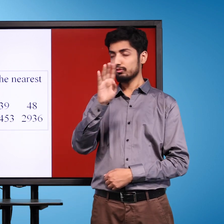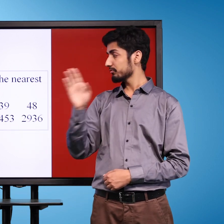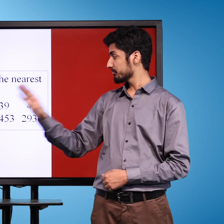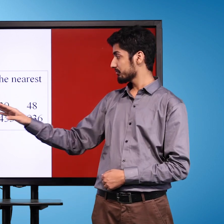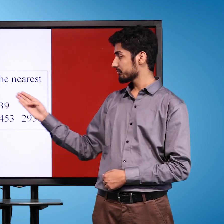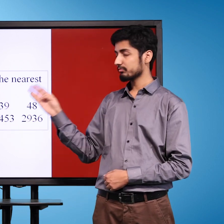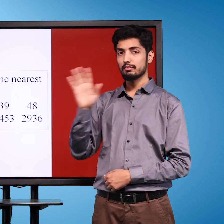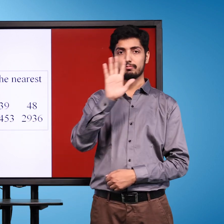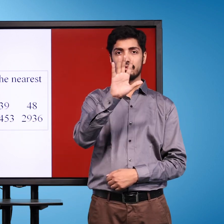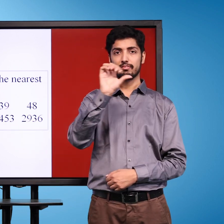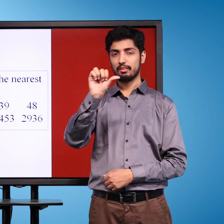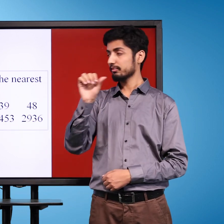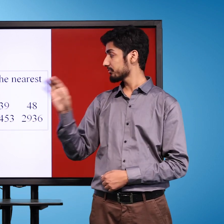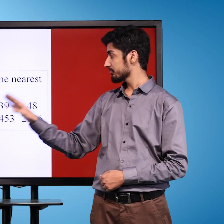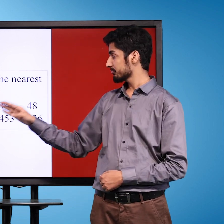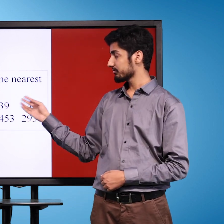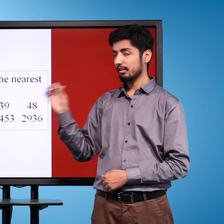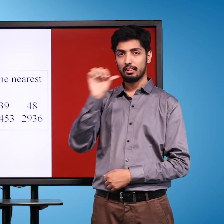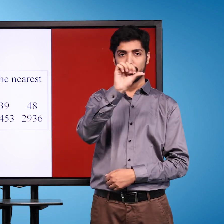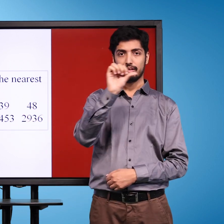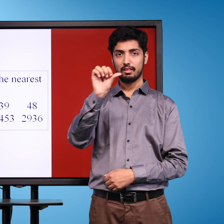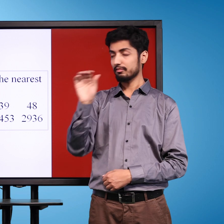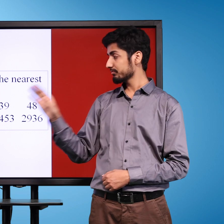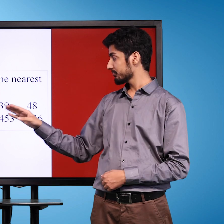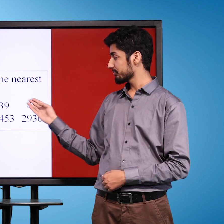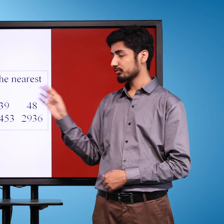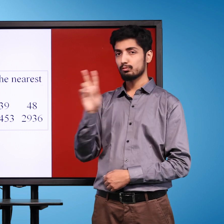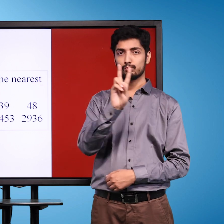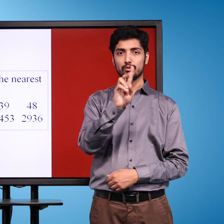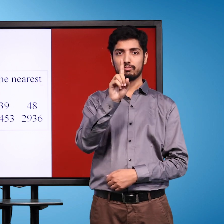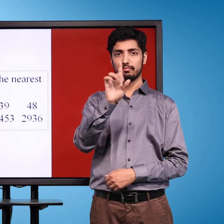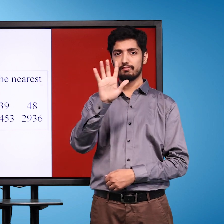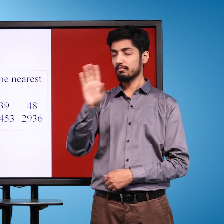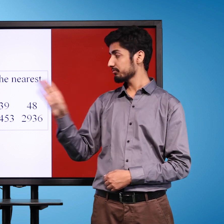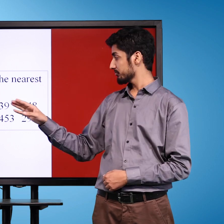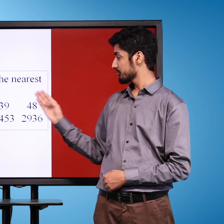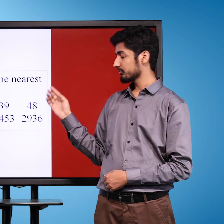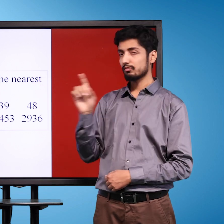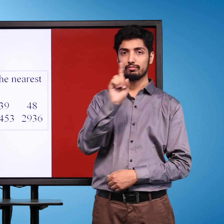64, 59, 99, 215,